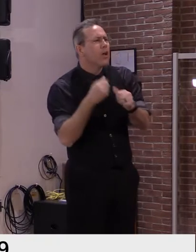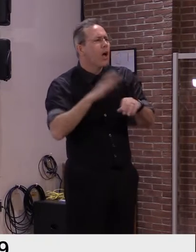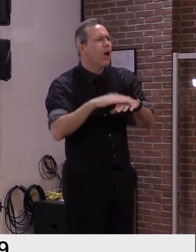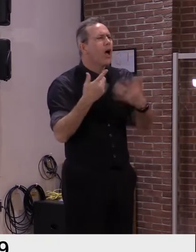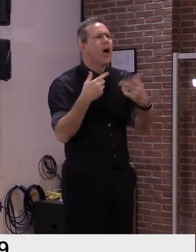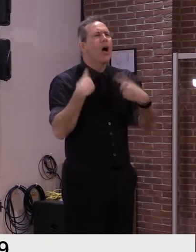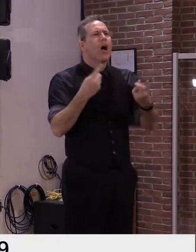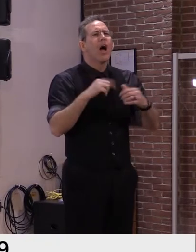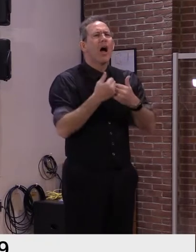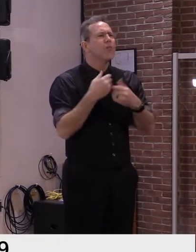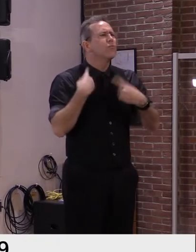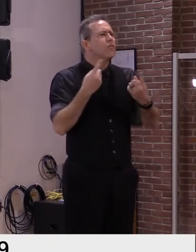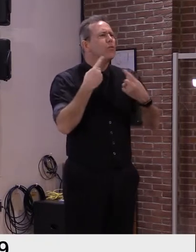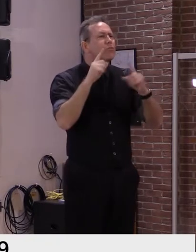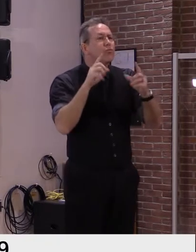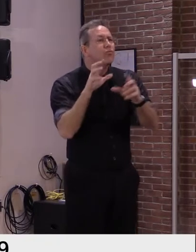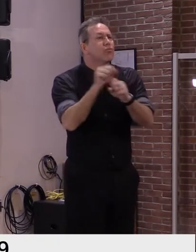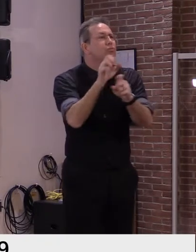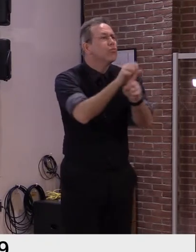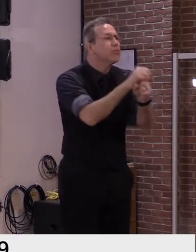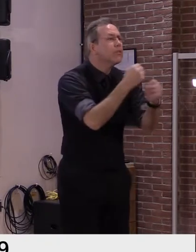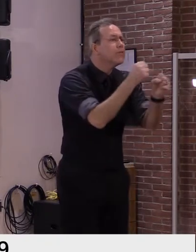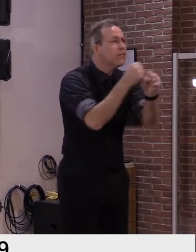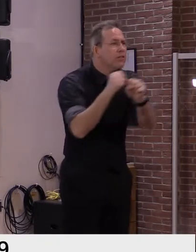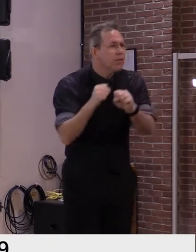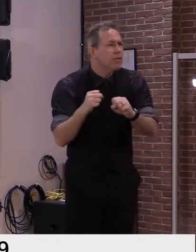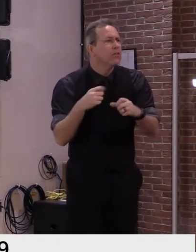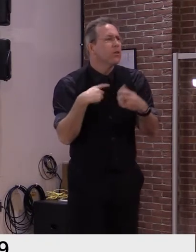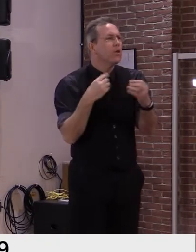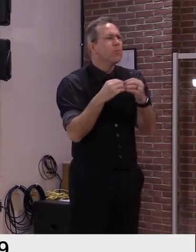to vaccinate even more Vermonters,